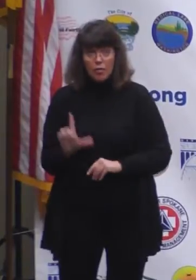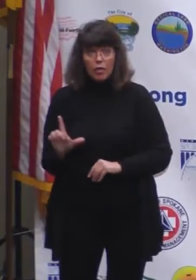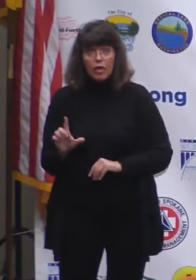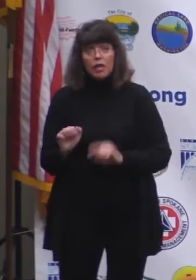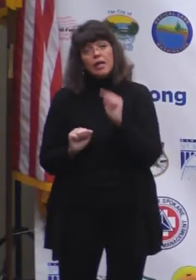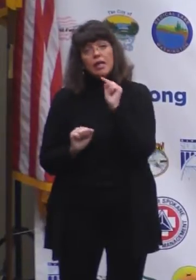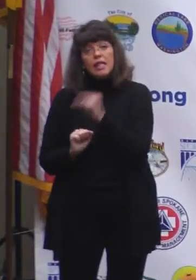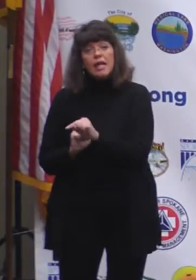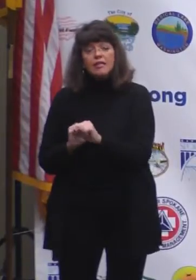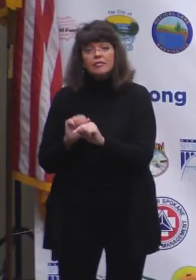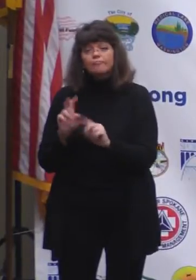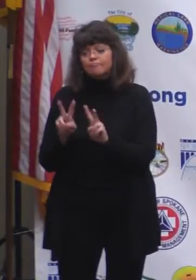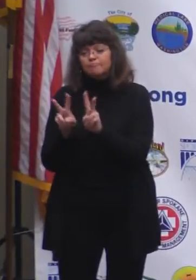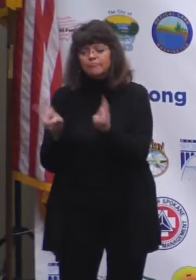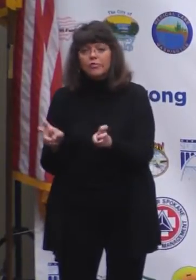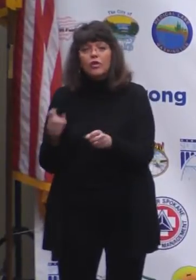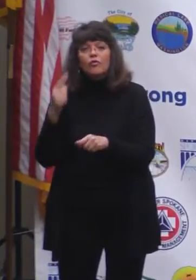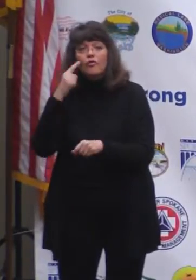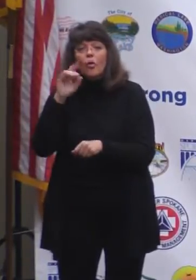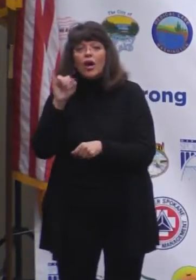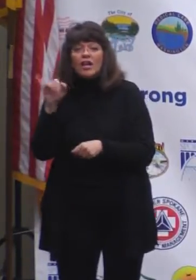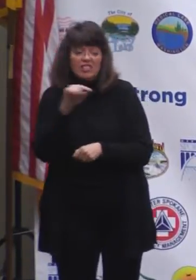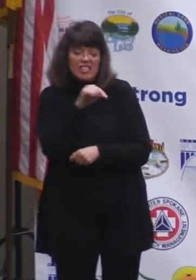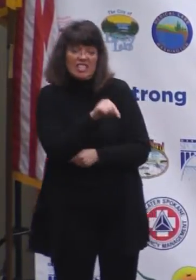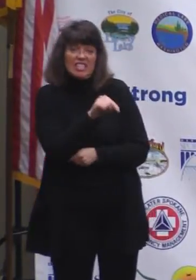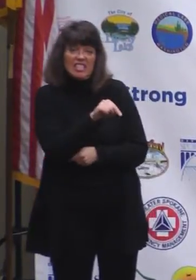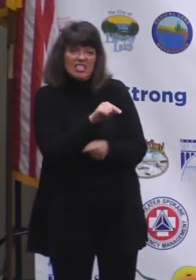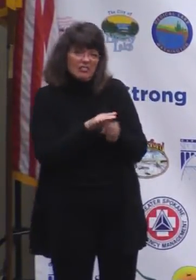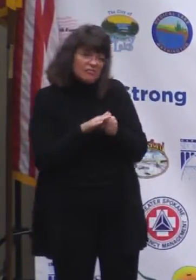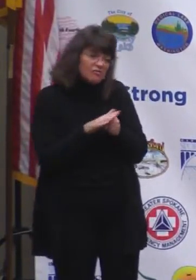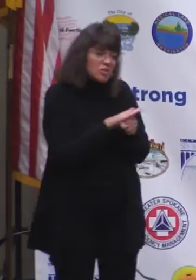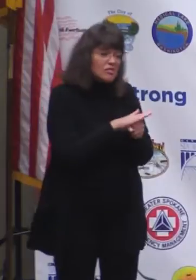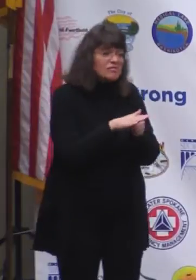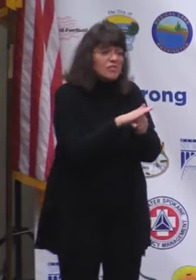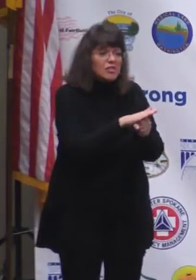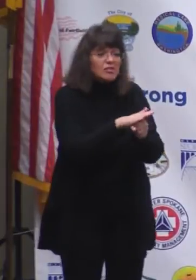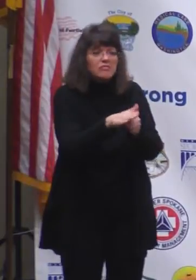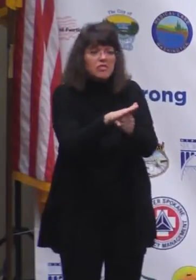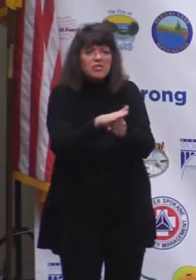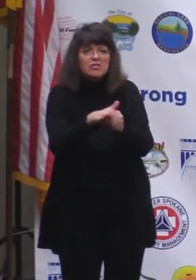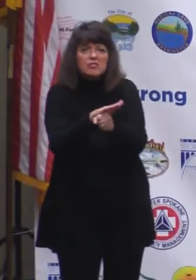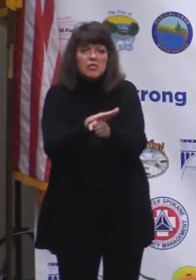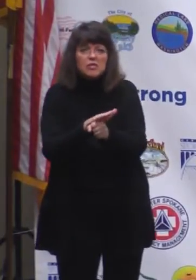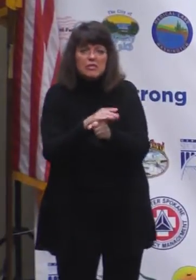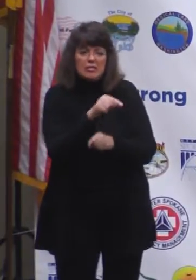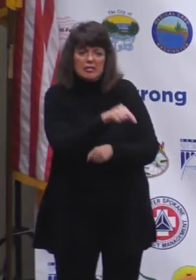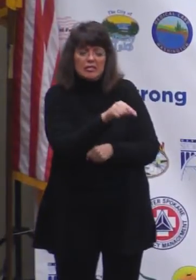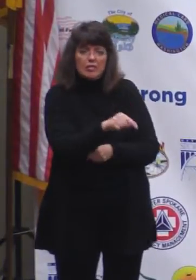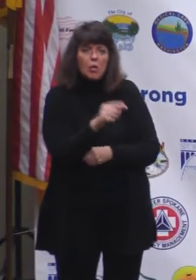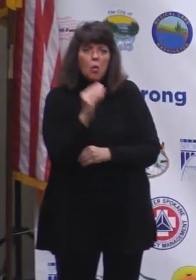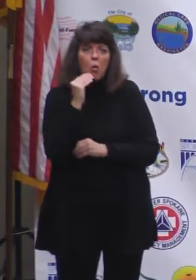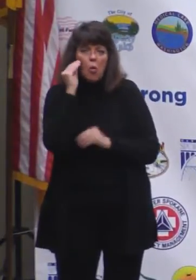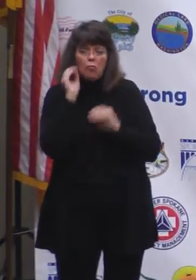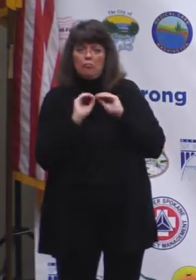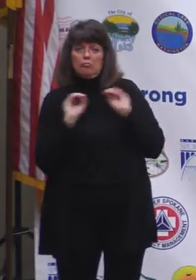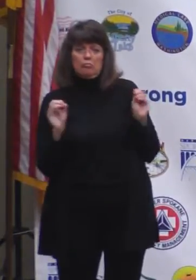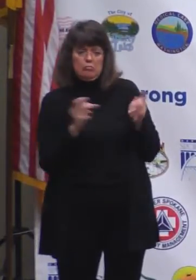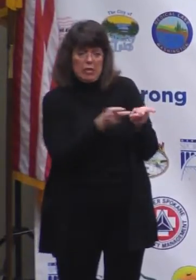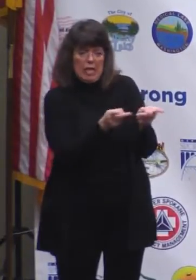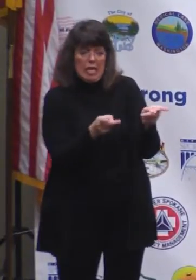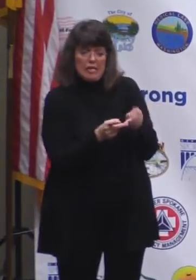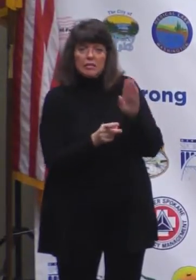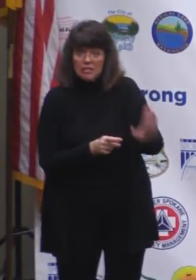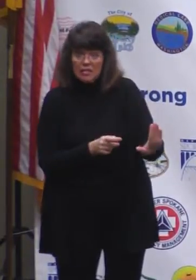an overflow site for the shelters that are already existing for our homeless population so that we can provide more beds for